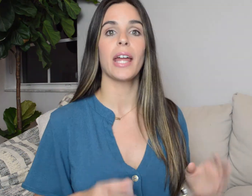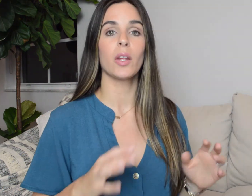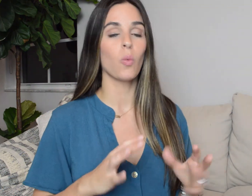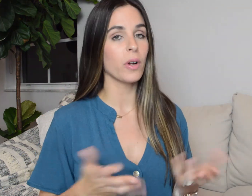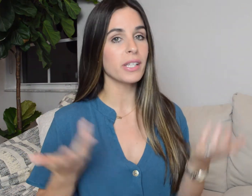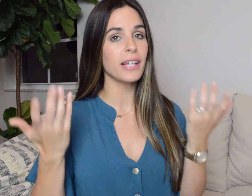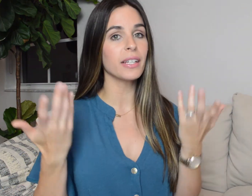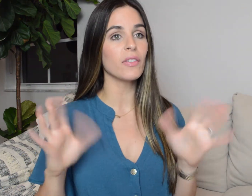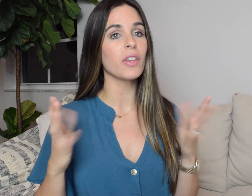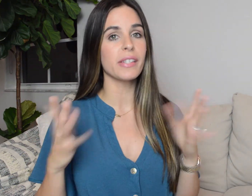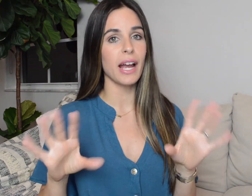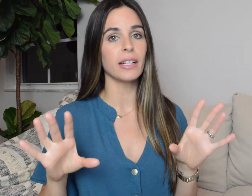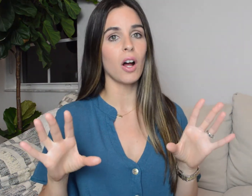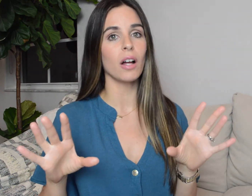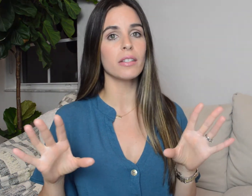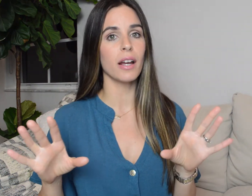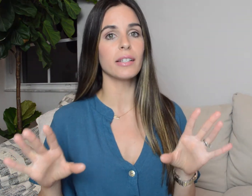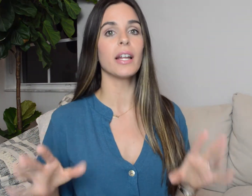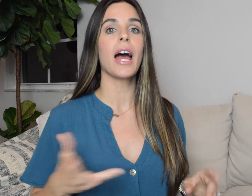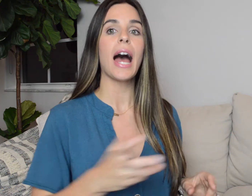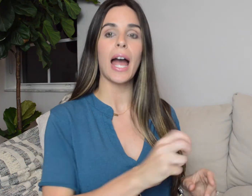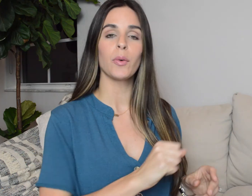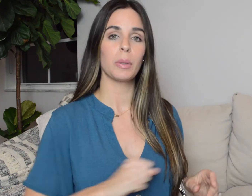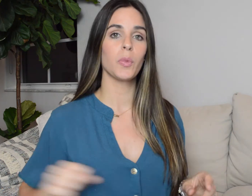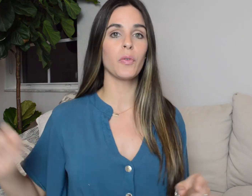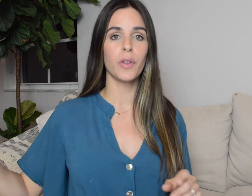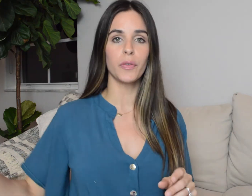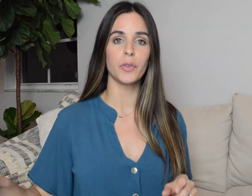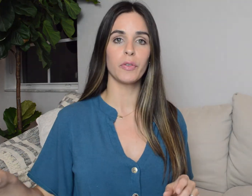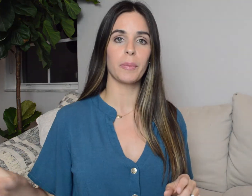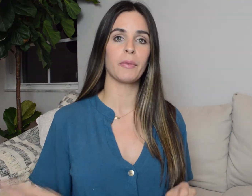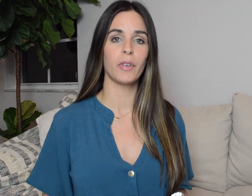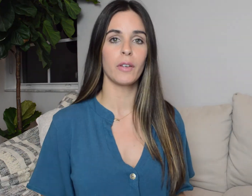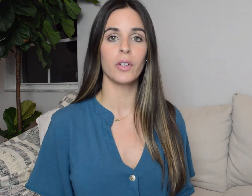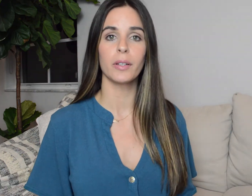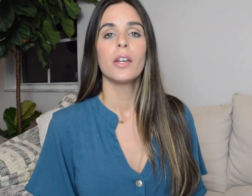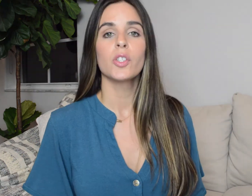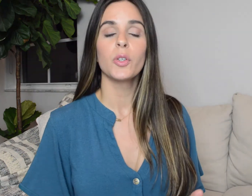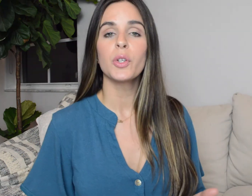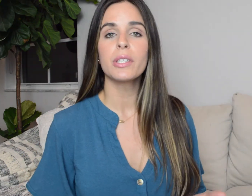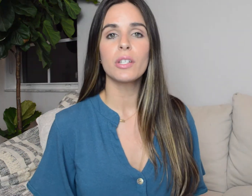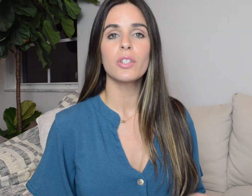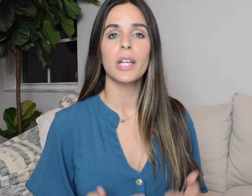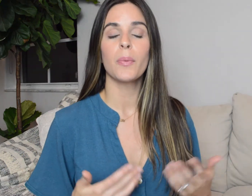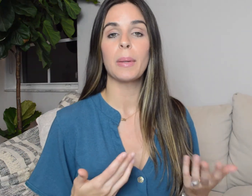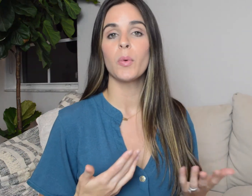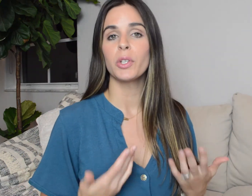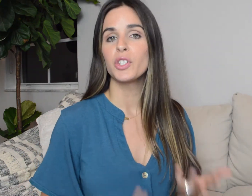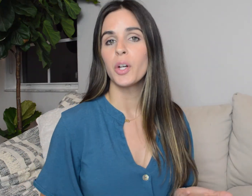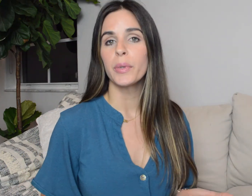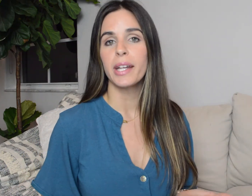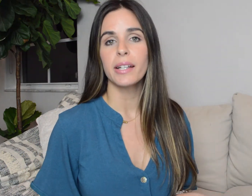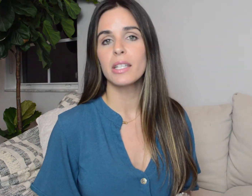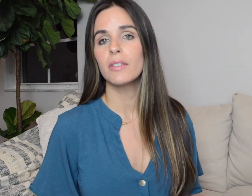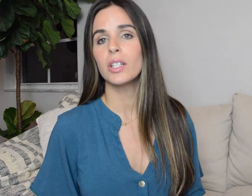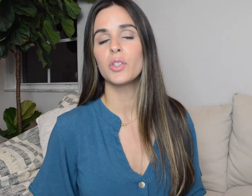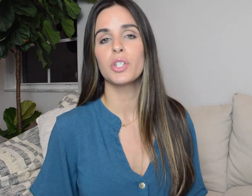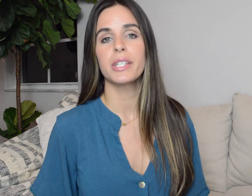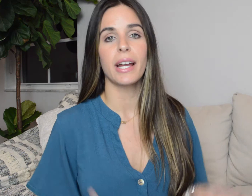then once I give her the sign all done, I remove the food from in front of her. So you can teach a sign maybe when you're done with an activity, you just sign